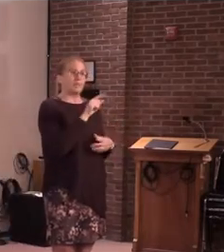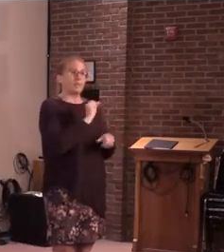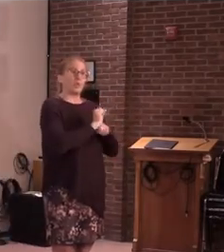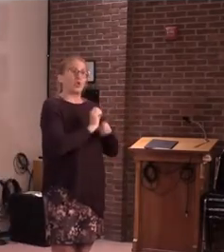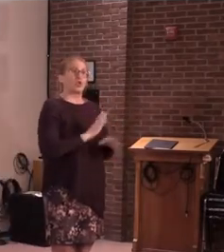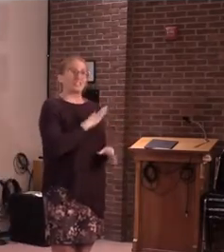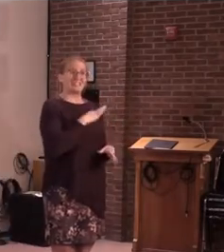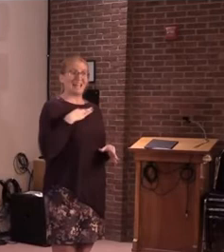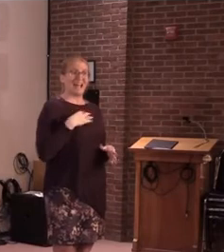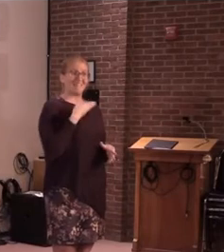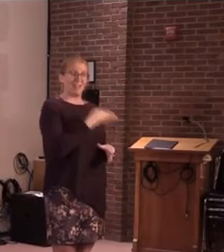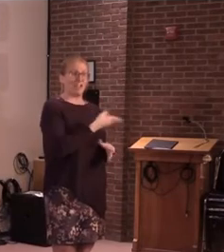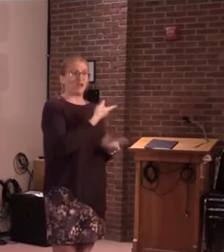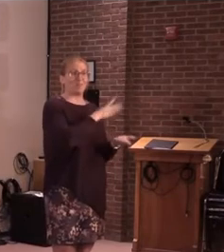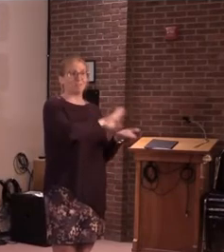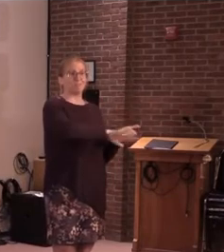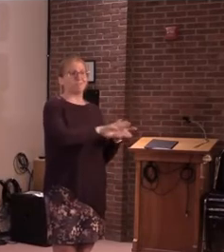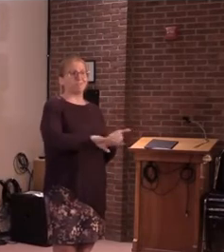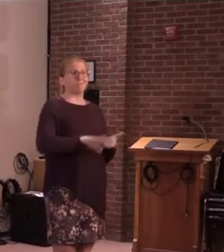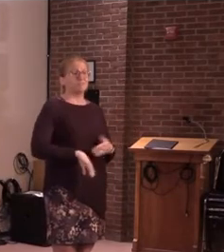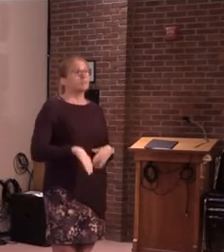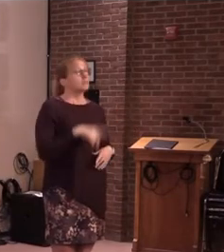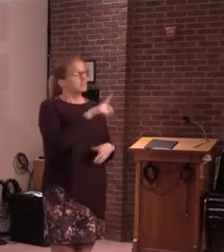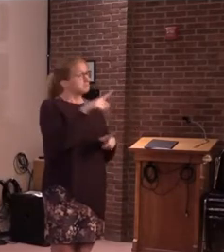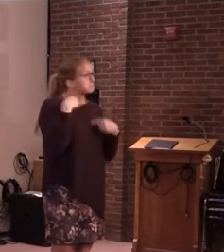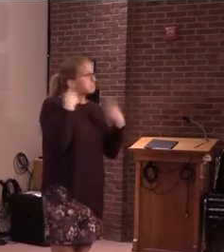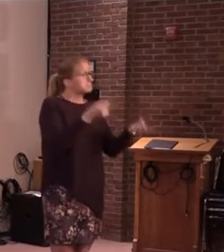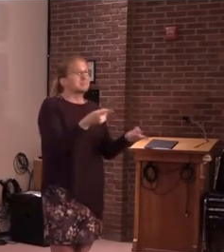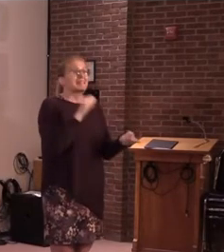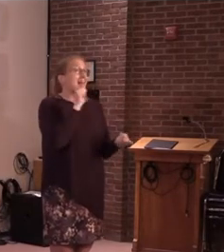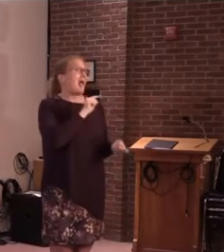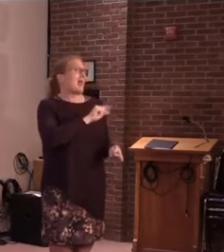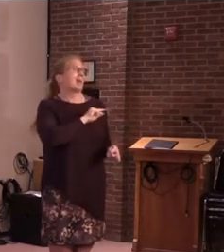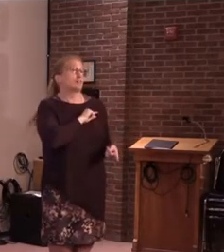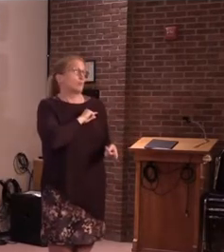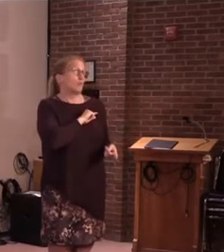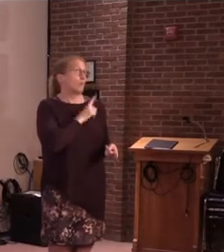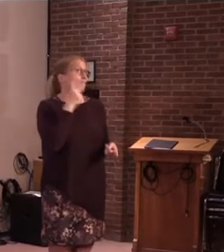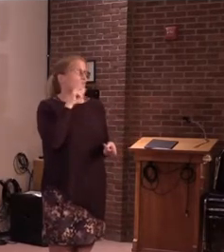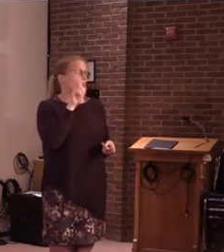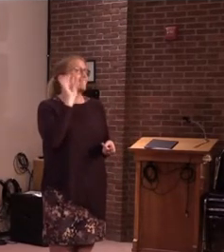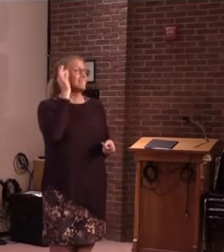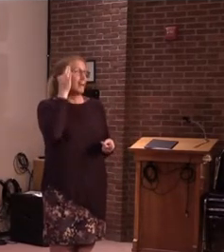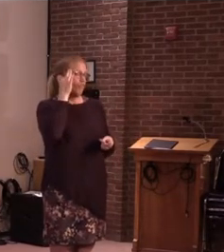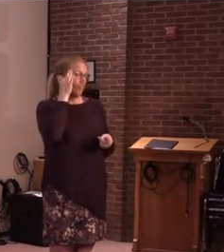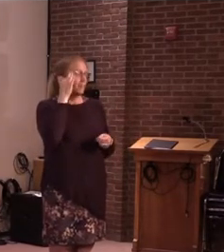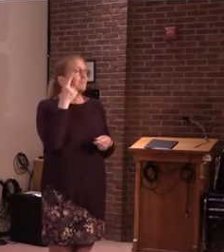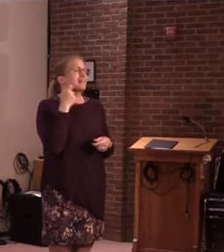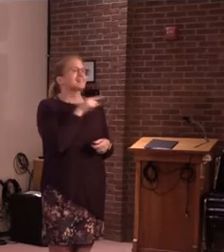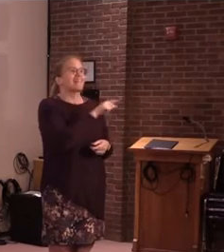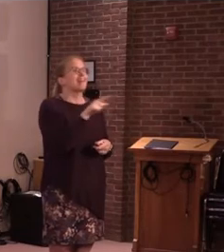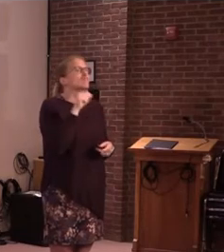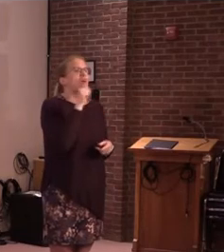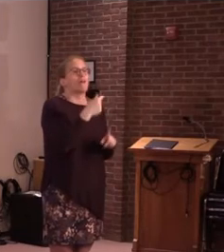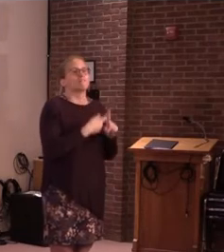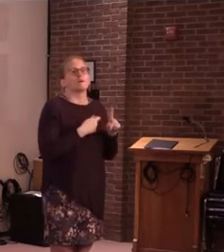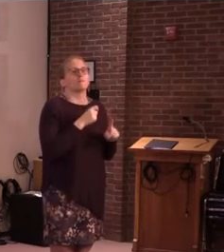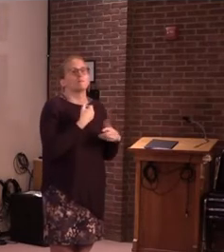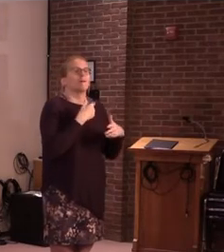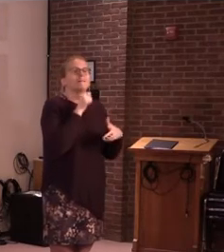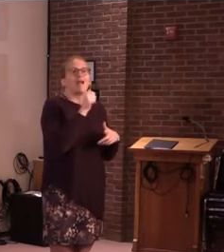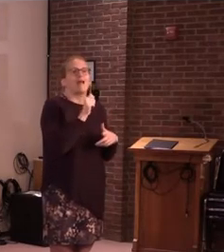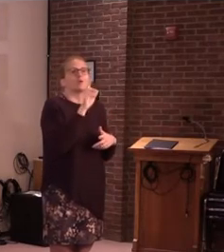workers who have not been eligible for state and federal aid programs for workers because they are not U.S. citizens. Is any